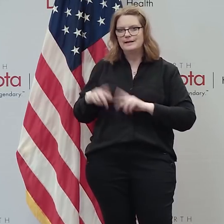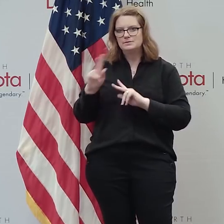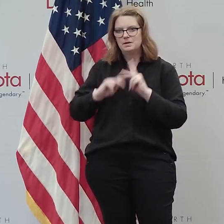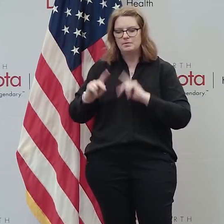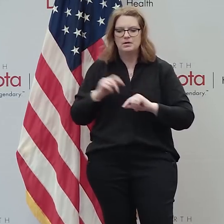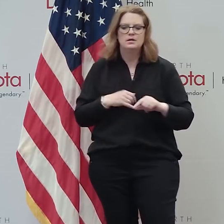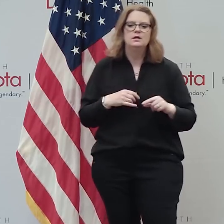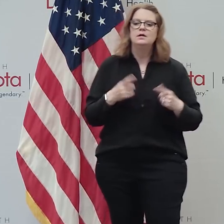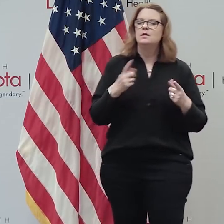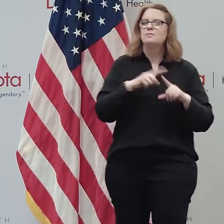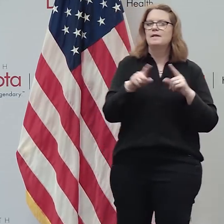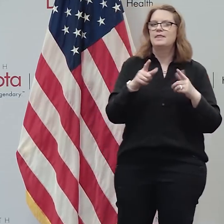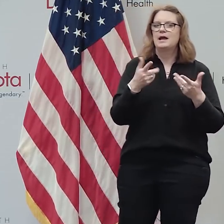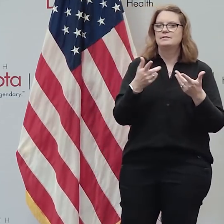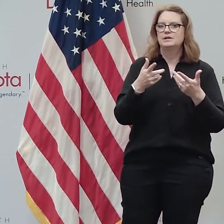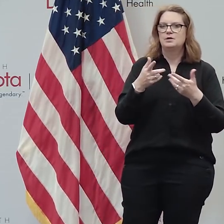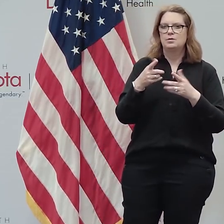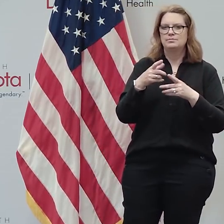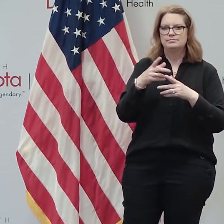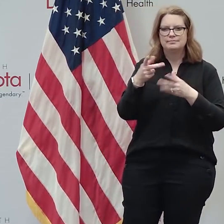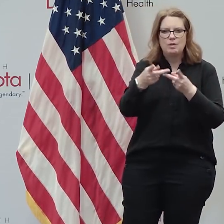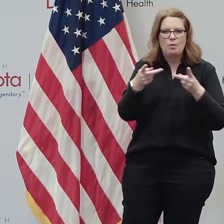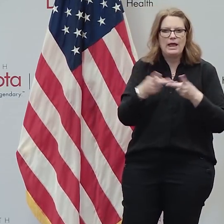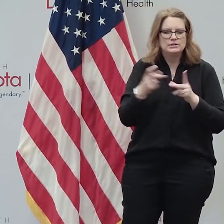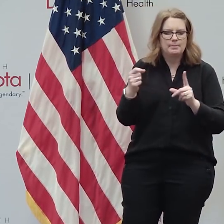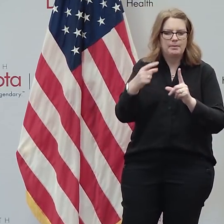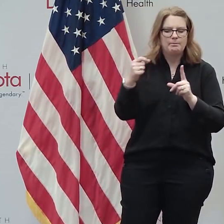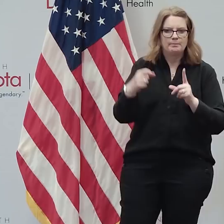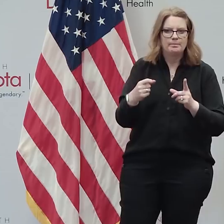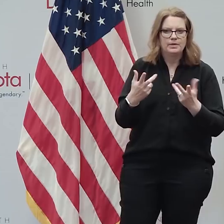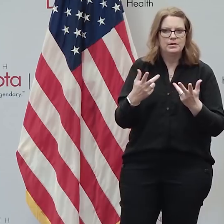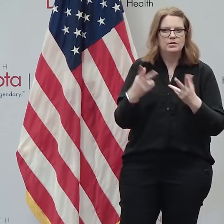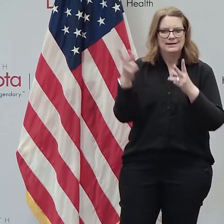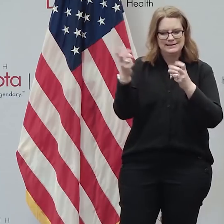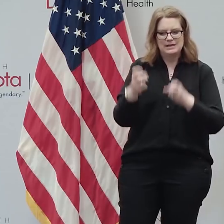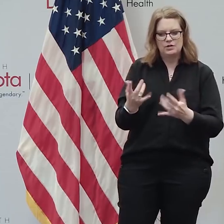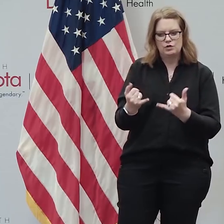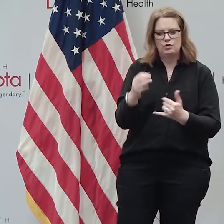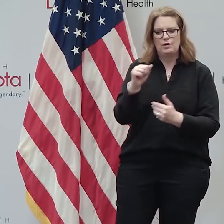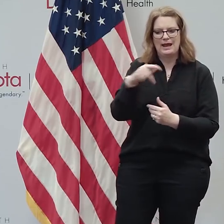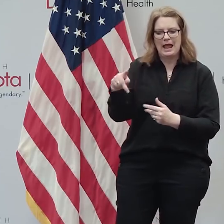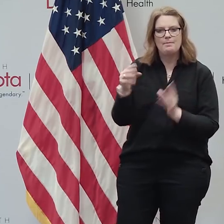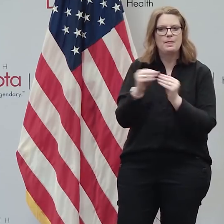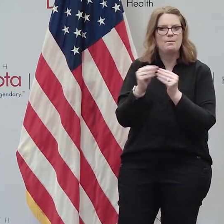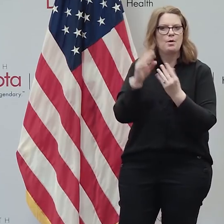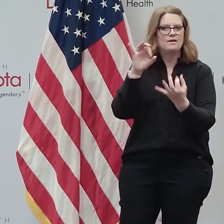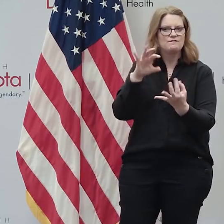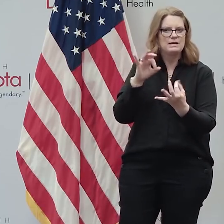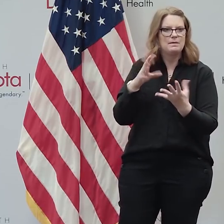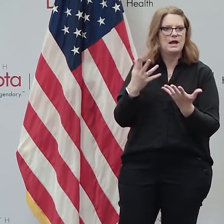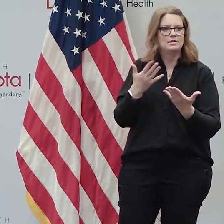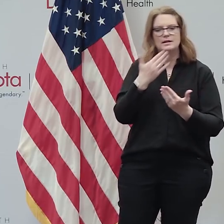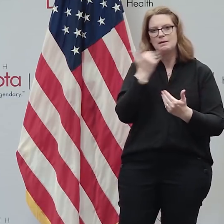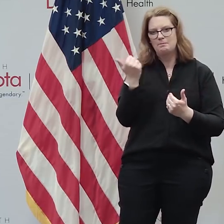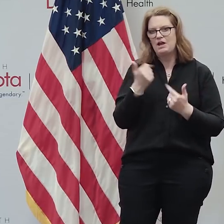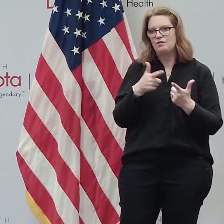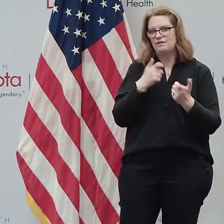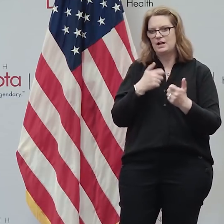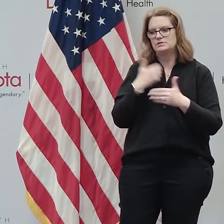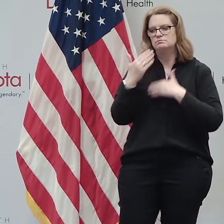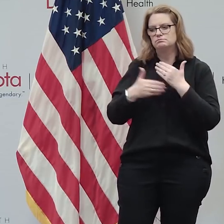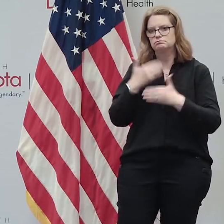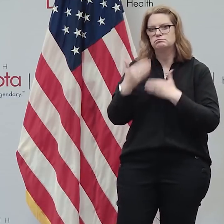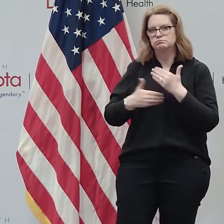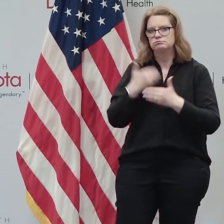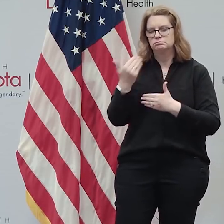from releasing that. So again, we would encourage people to download the current app. The more users we have, the more feedback the developer gets, the better and the faster that app